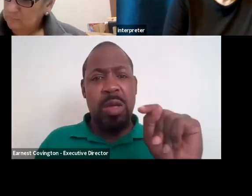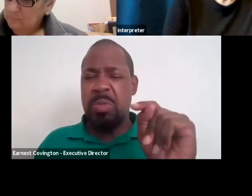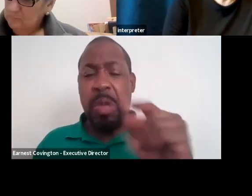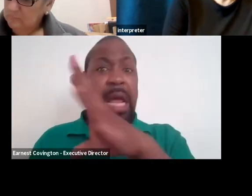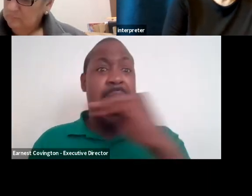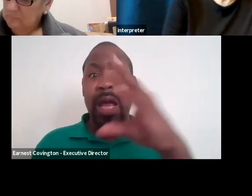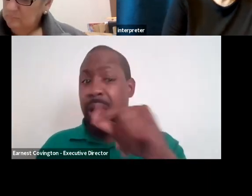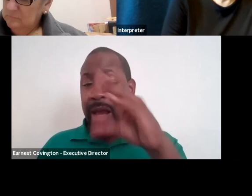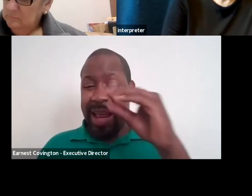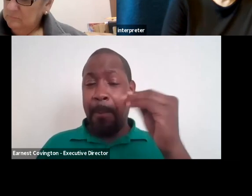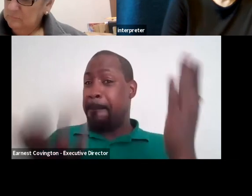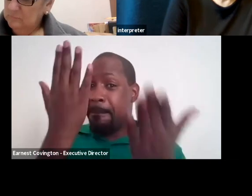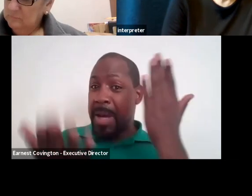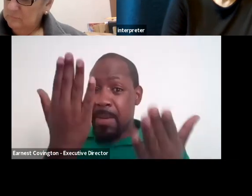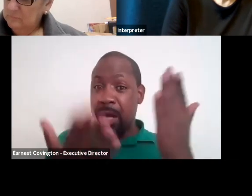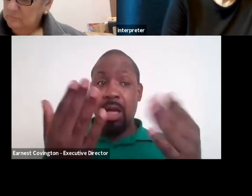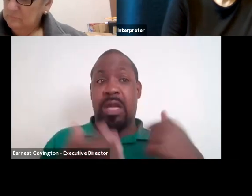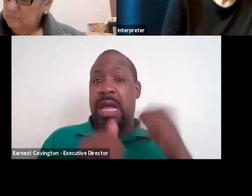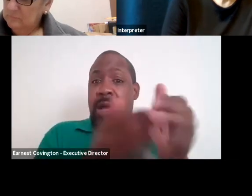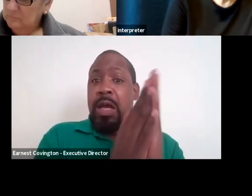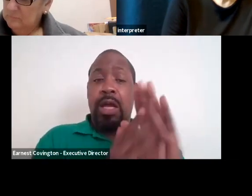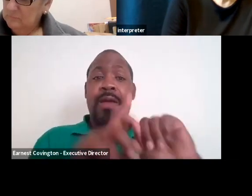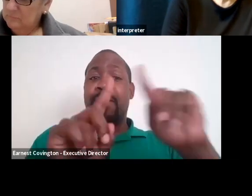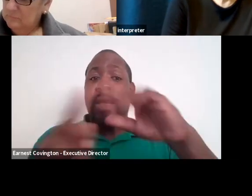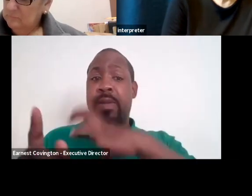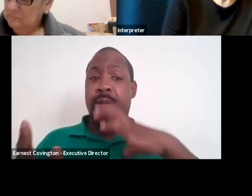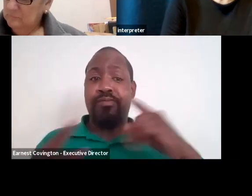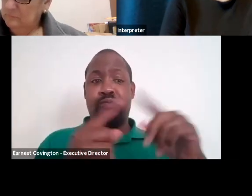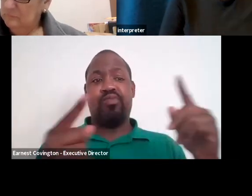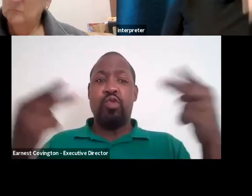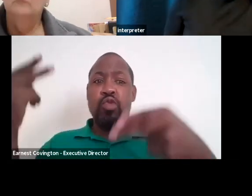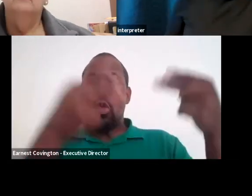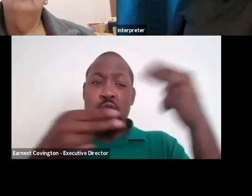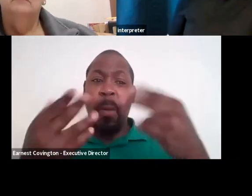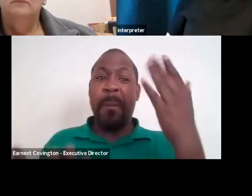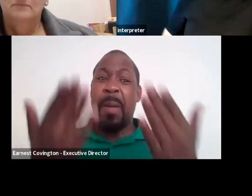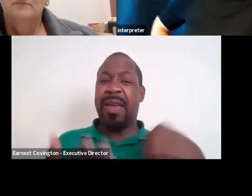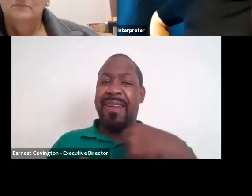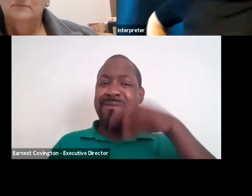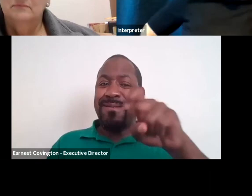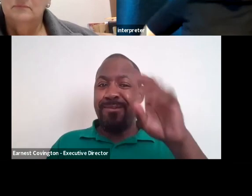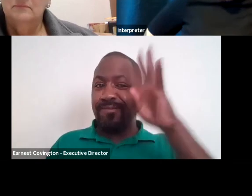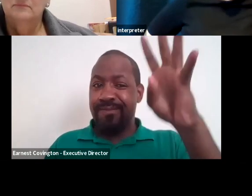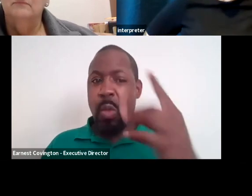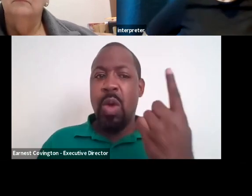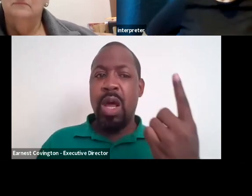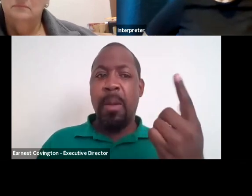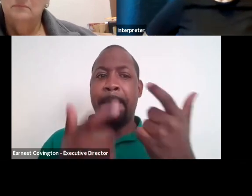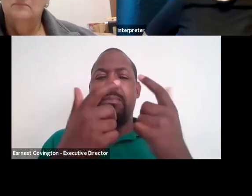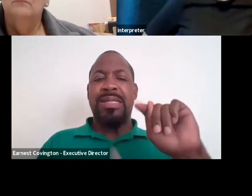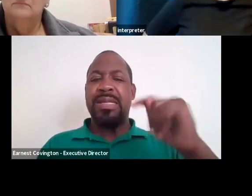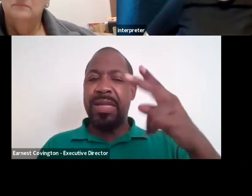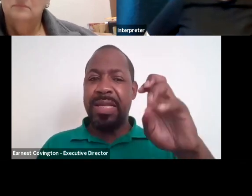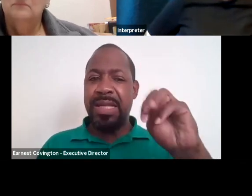thinking and figure it out. But maybe we could ask people from the commission to